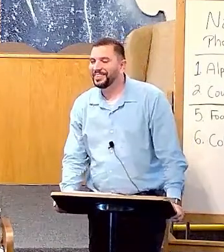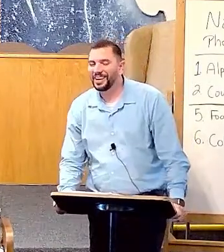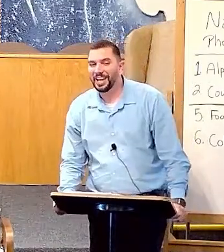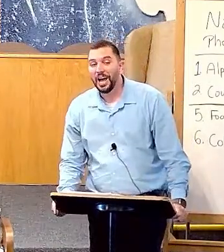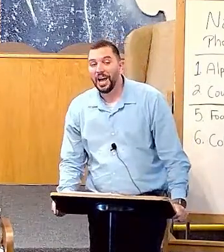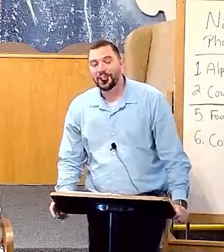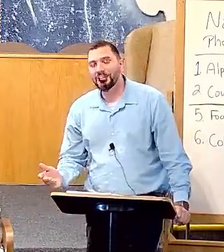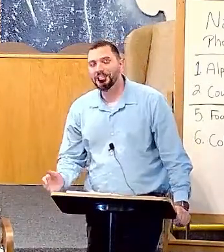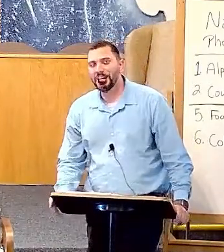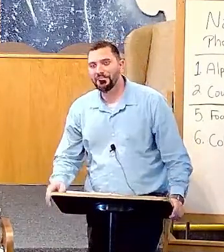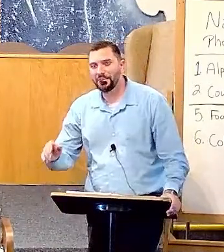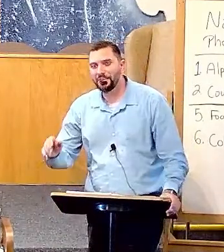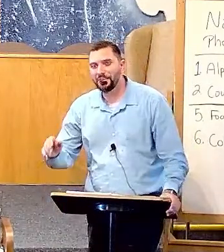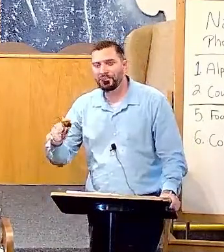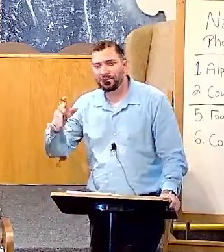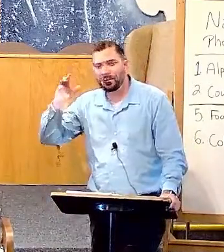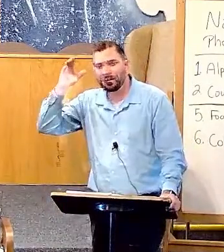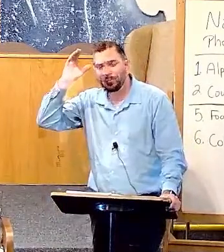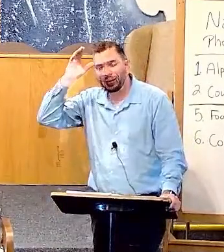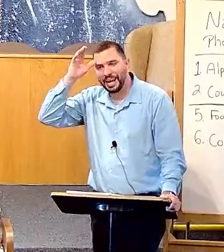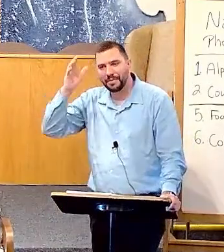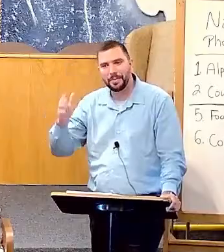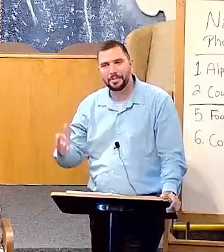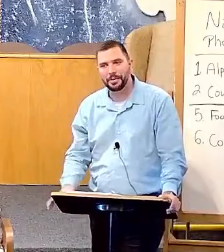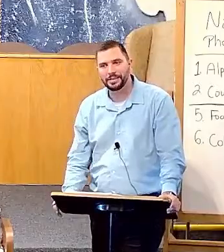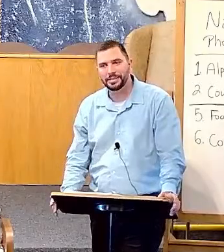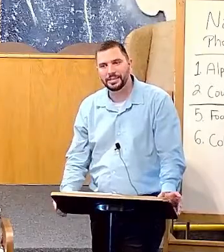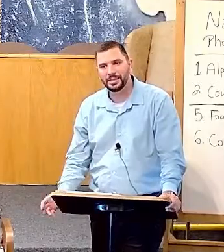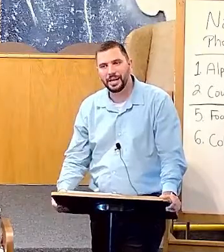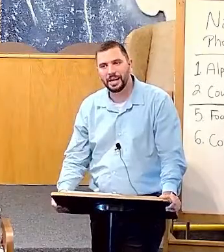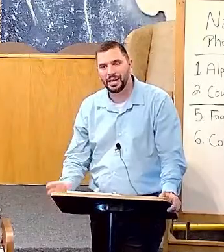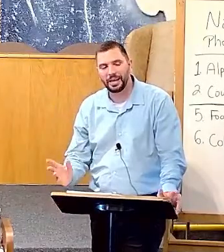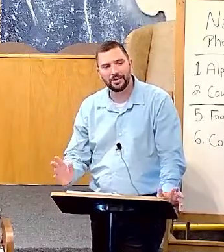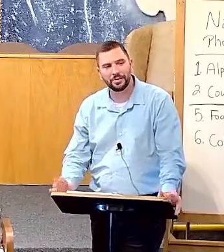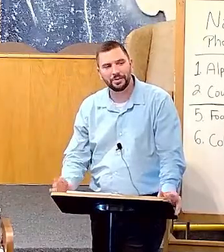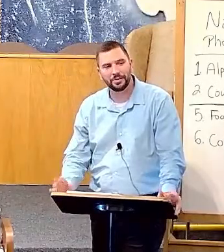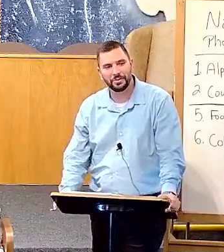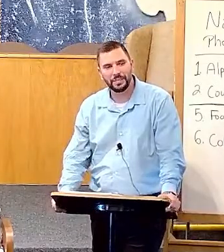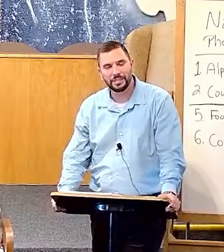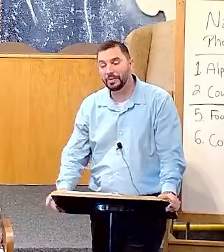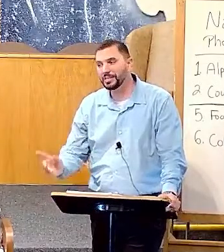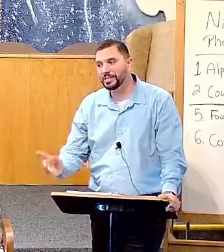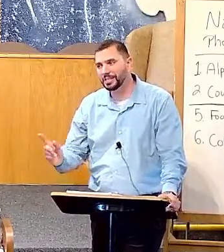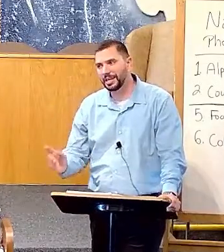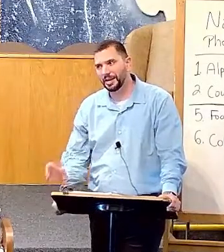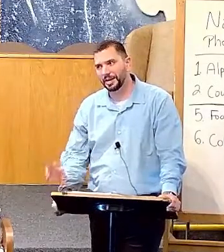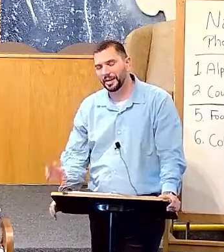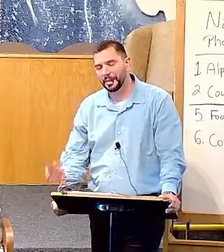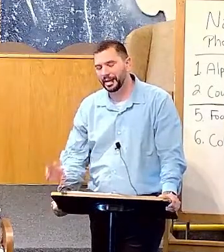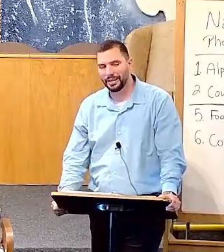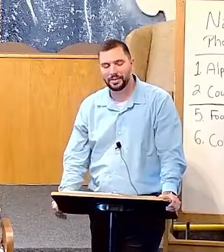Right. There is a sign for unicorn, but I can't remember it. I don't know. There is a sign for unicorn, but I can't remember